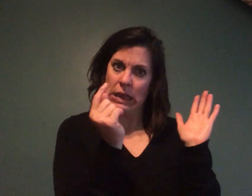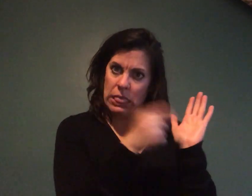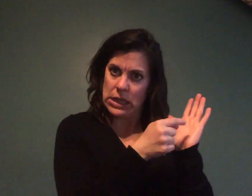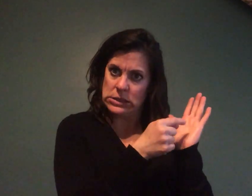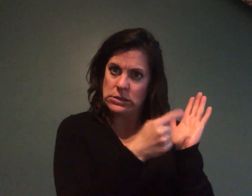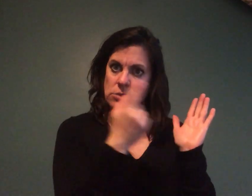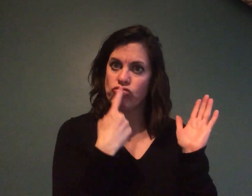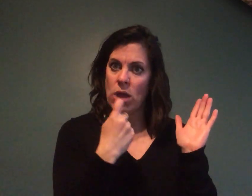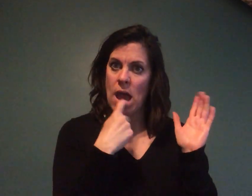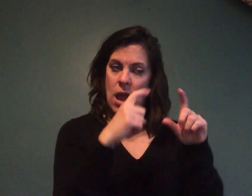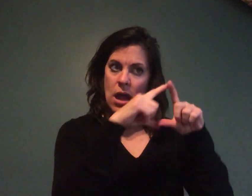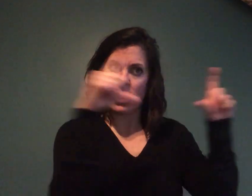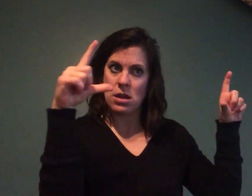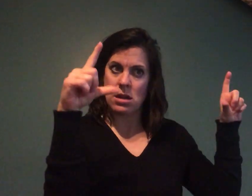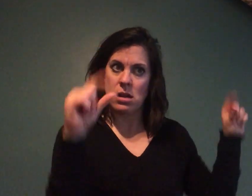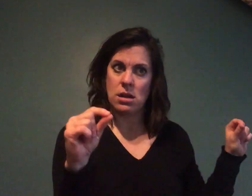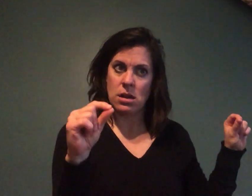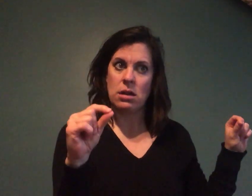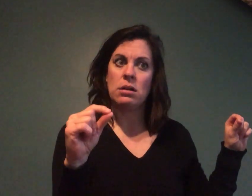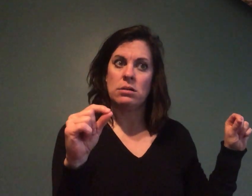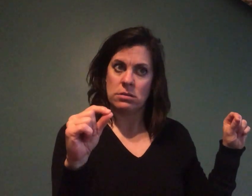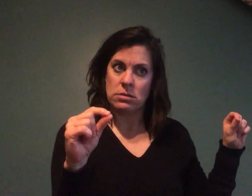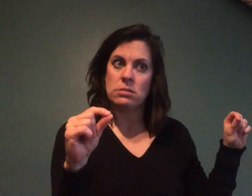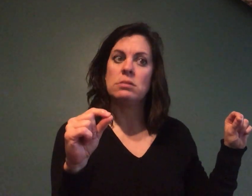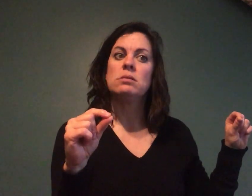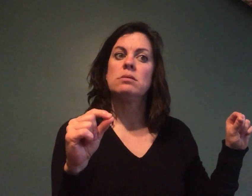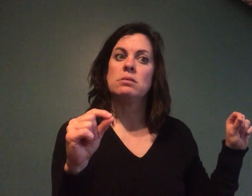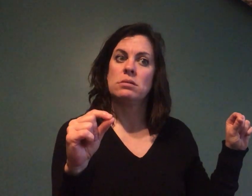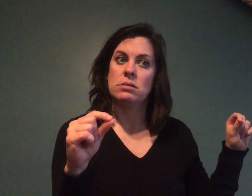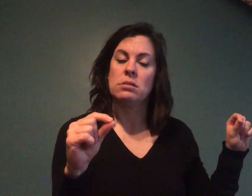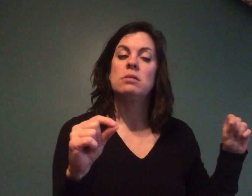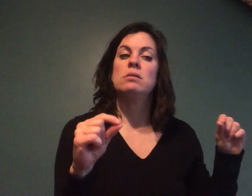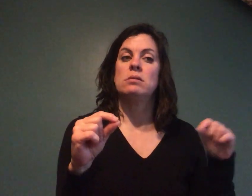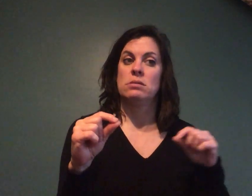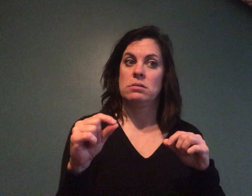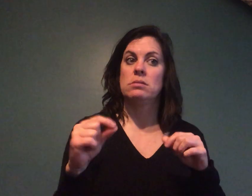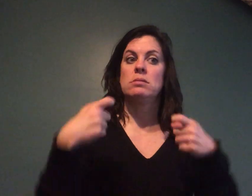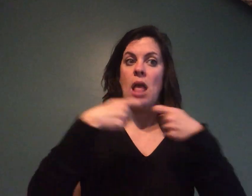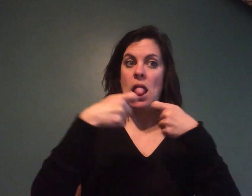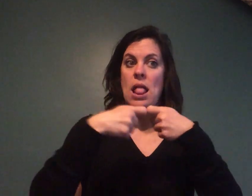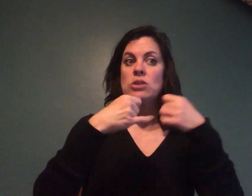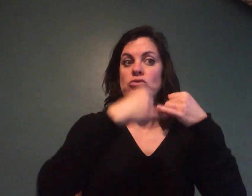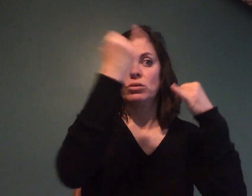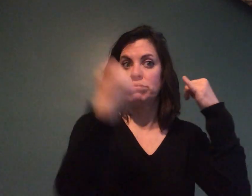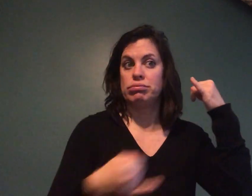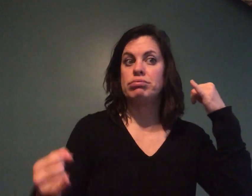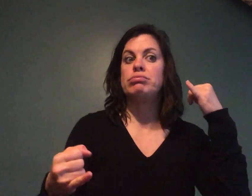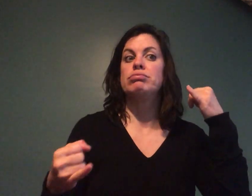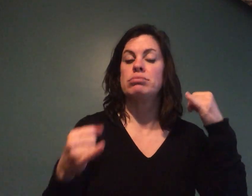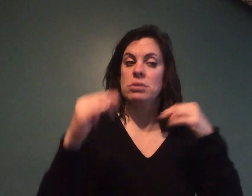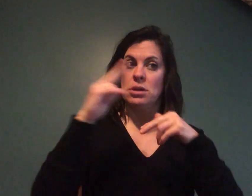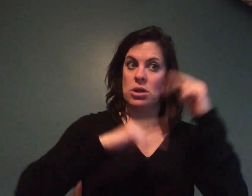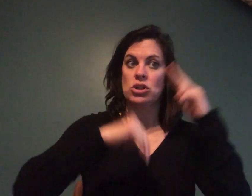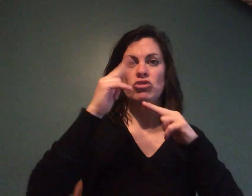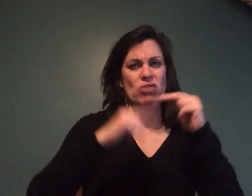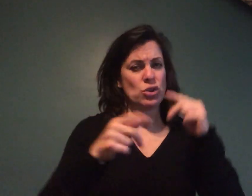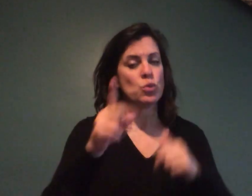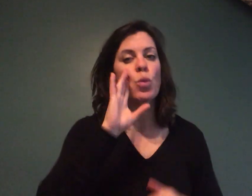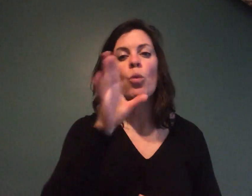seen on construction sites. Yeah, they are. Okay. Often they get overloaded. Read